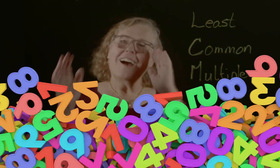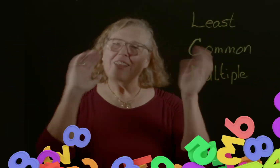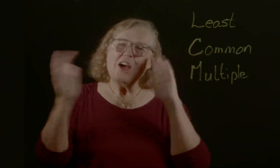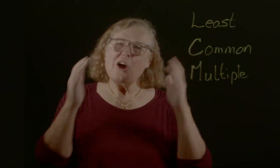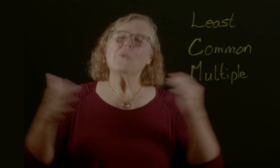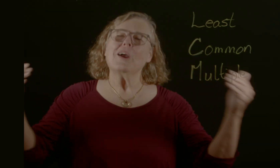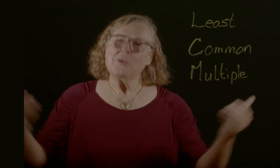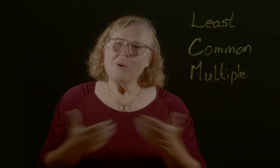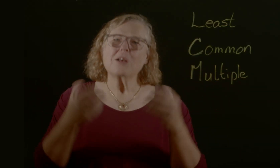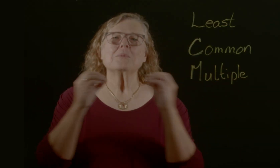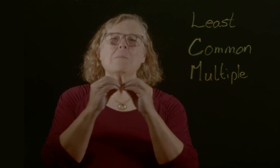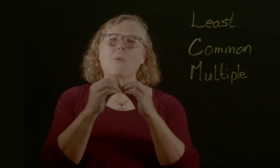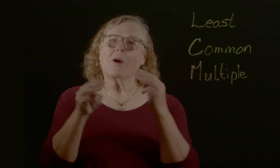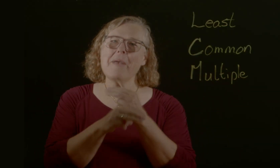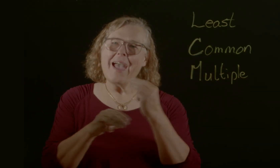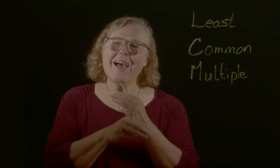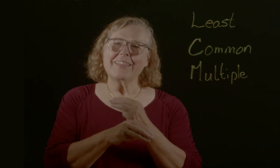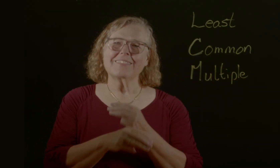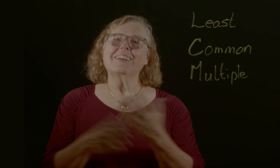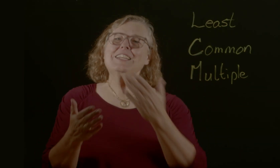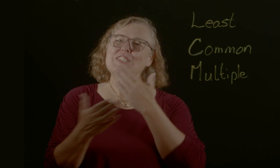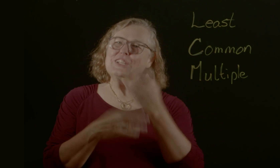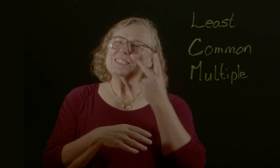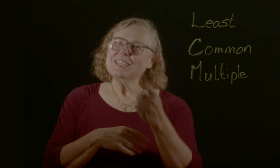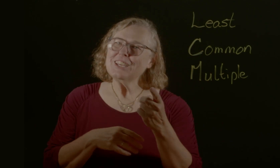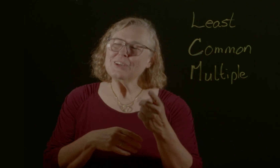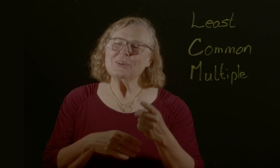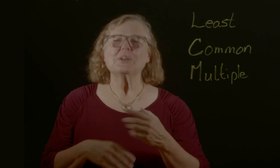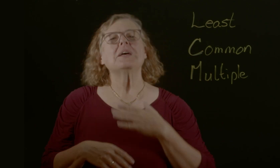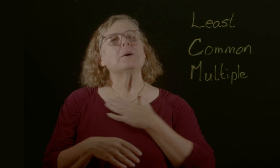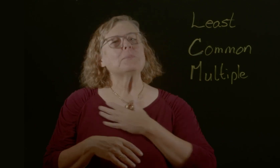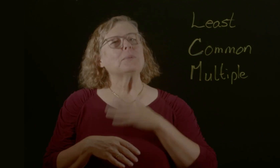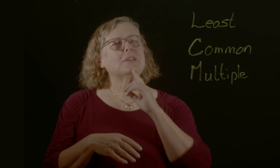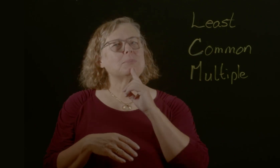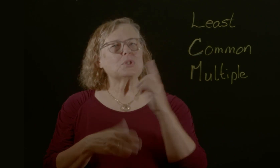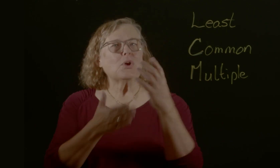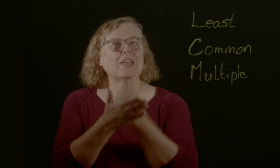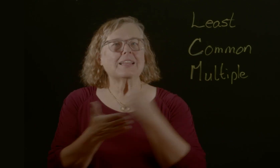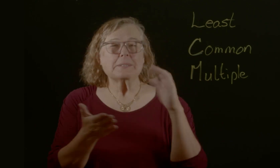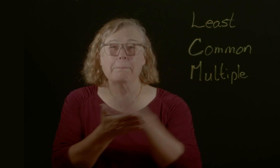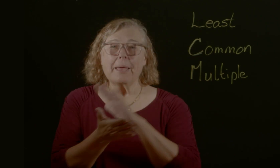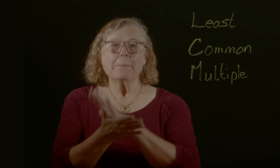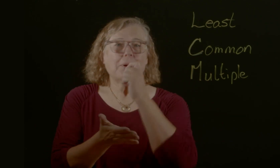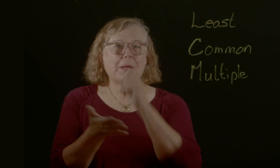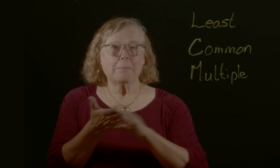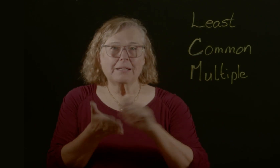Well, hello. Welcome to More Math. It's good to see you again. Hey, please be sure to get a piece of paper and a